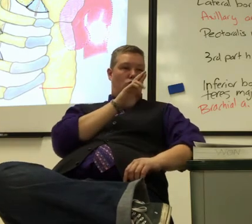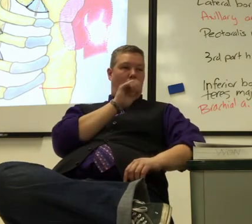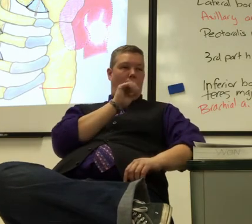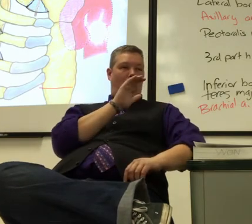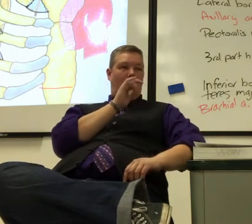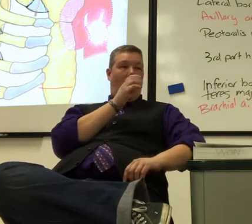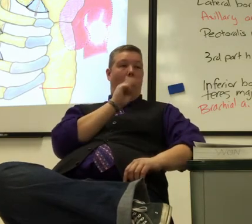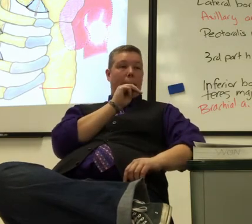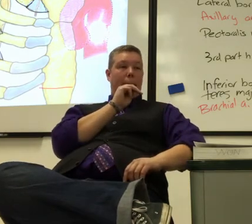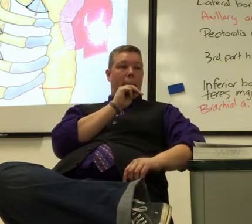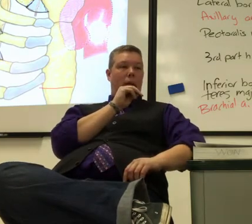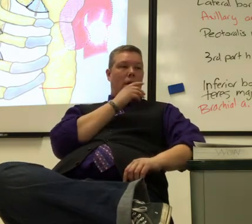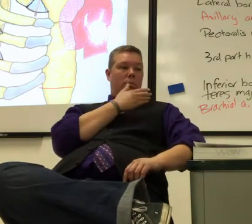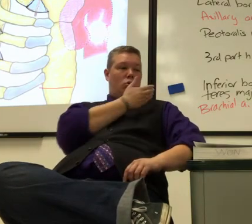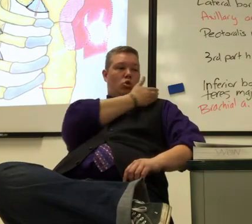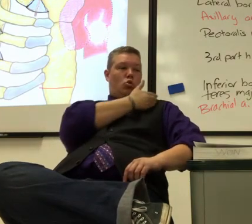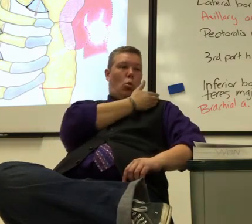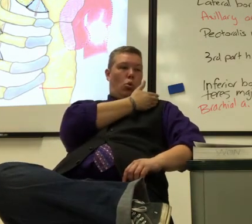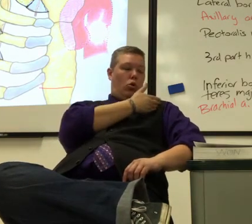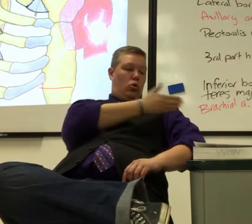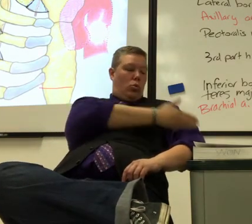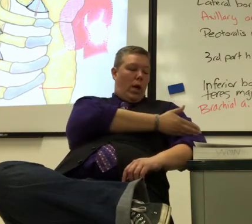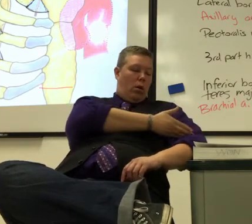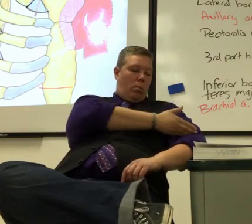That's the brachium. So this is the